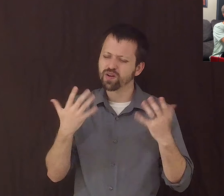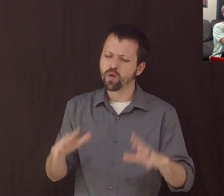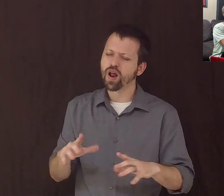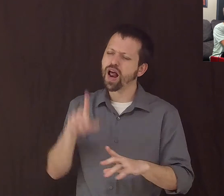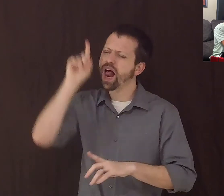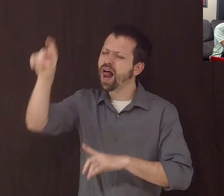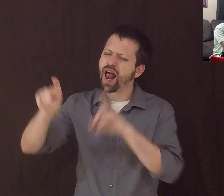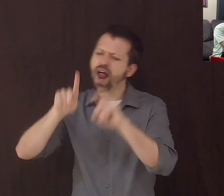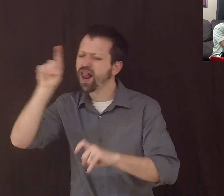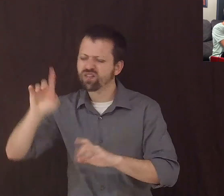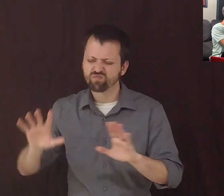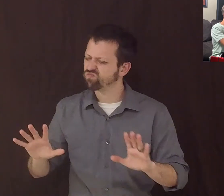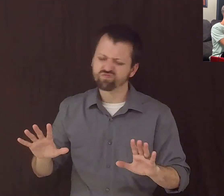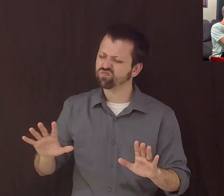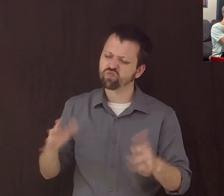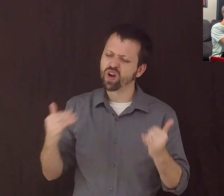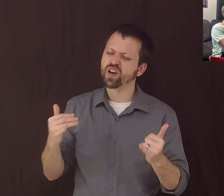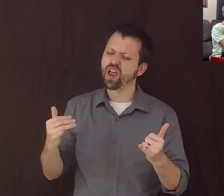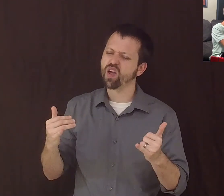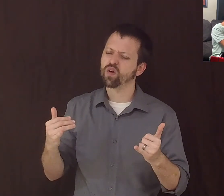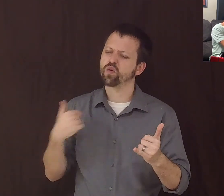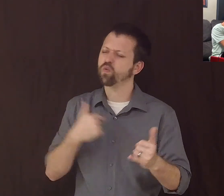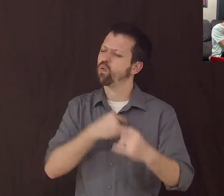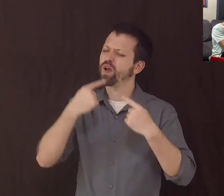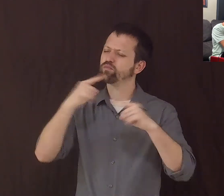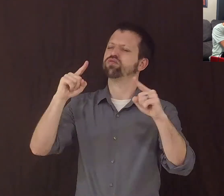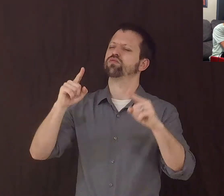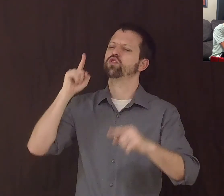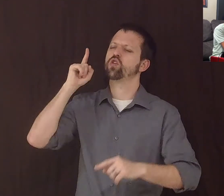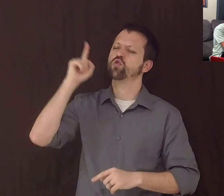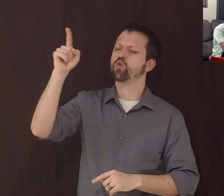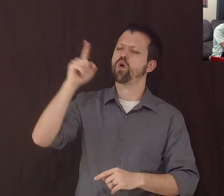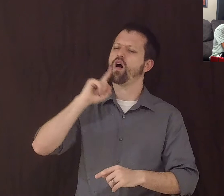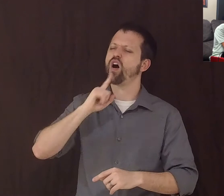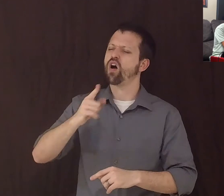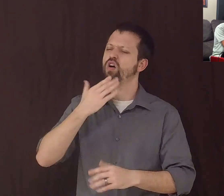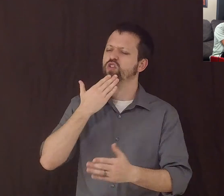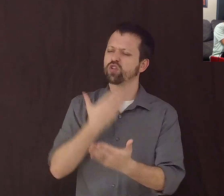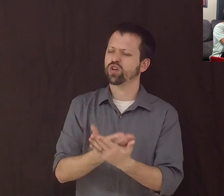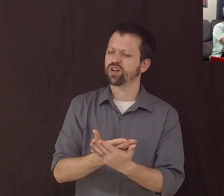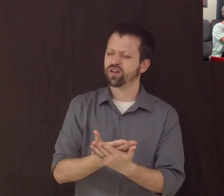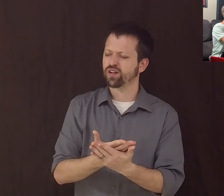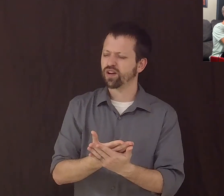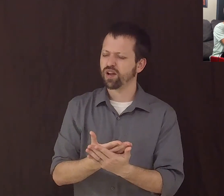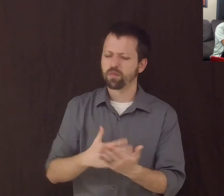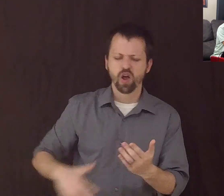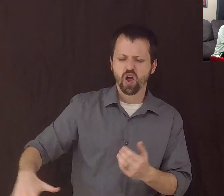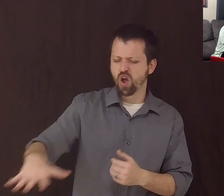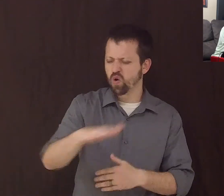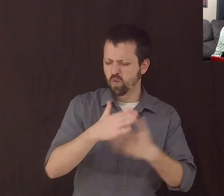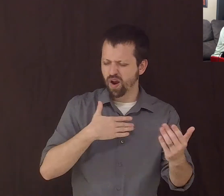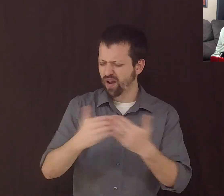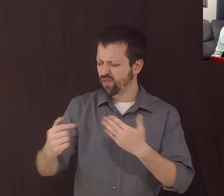don't want to, right now, Lord, we just want to say that you are good. We just want to declare that over this, wherever we're at, God, wherever